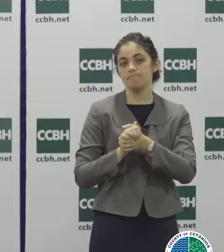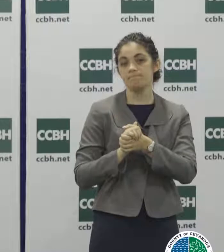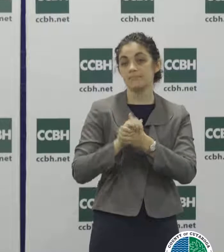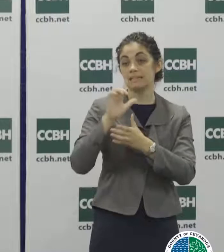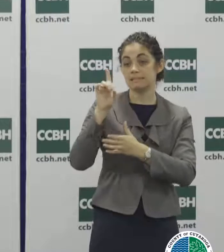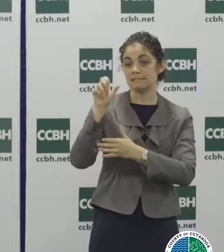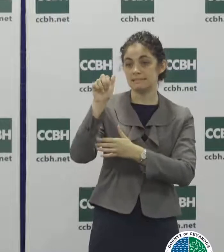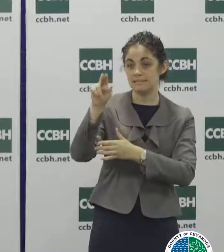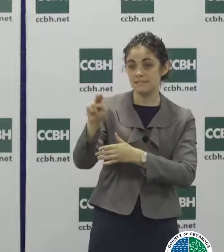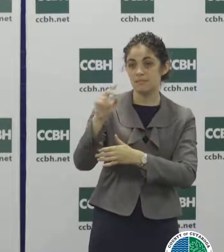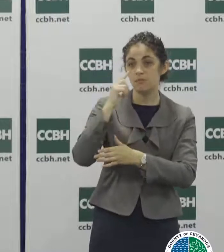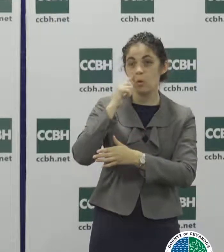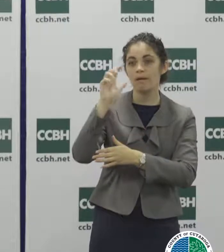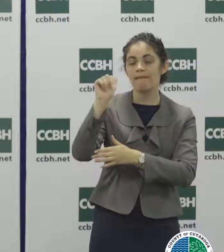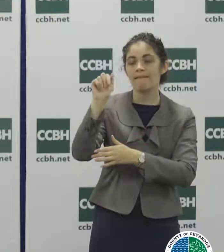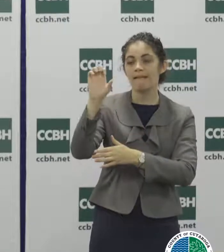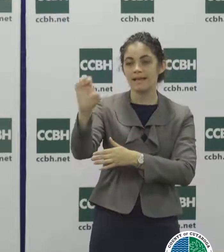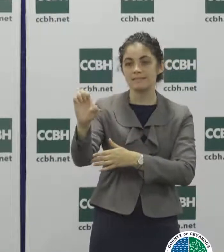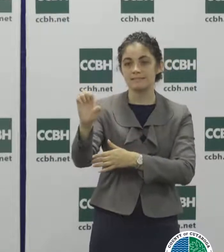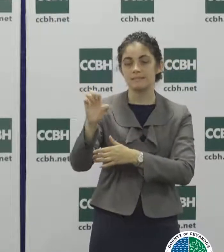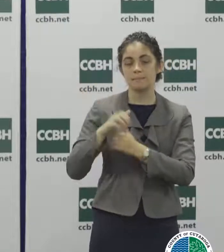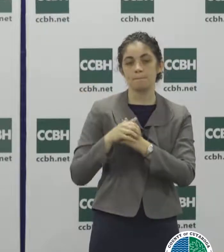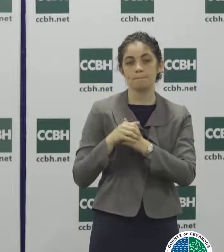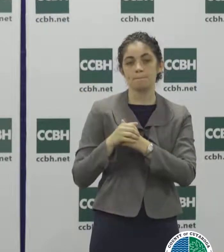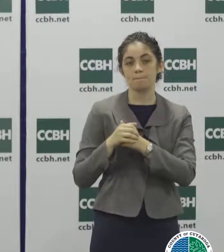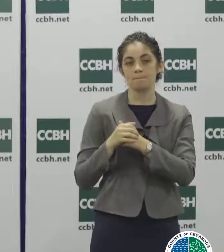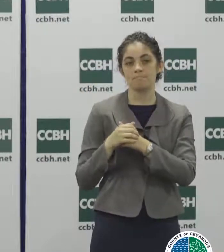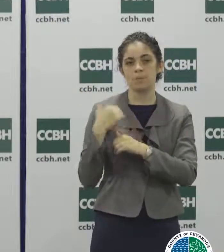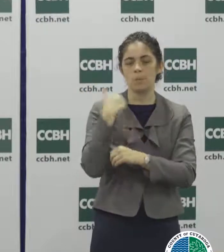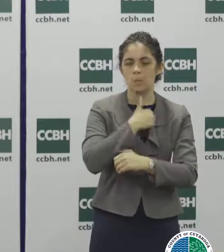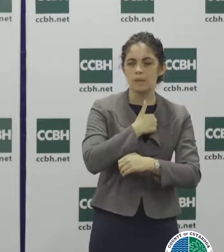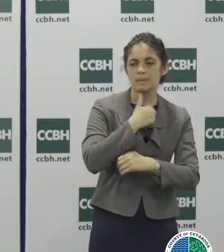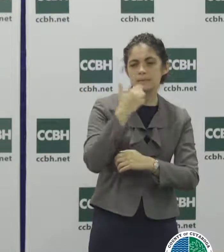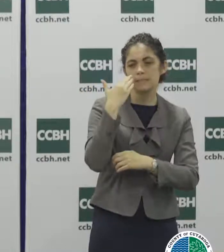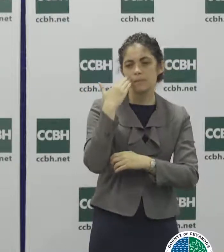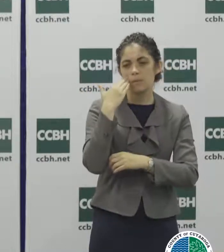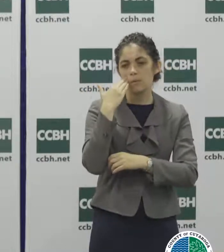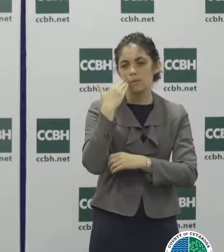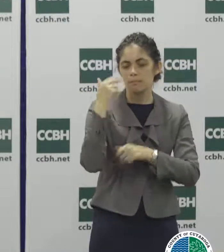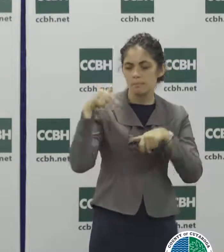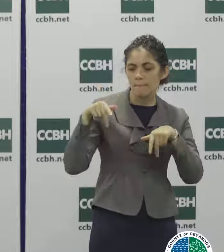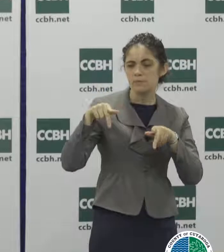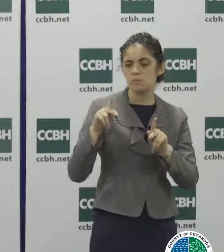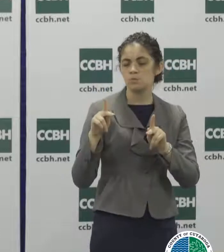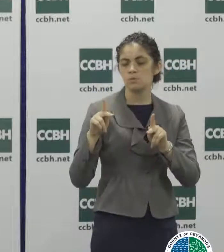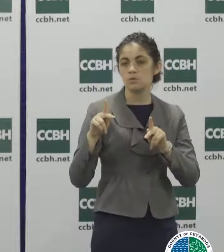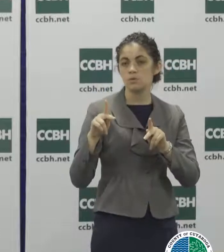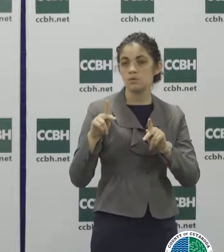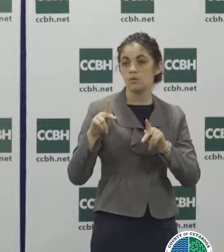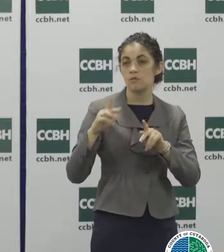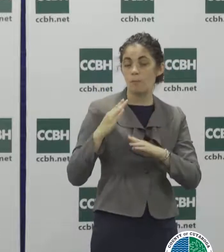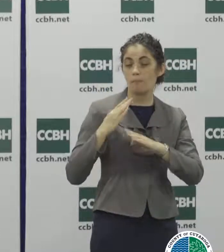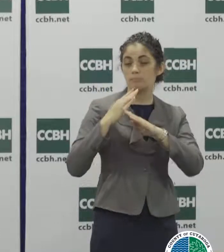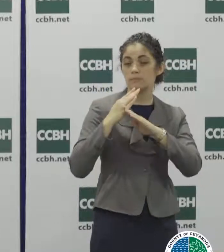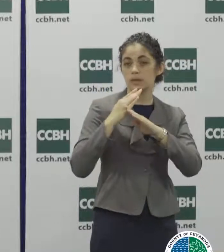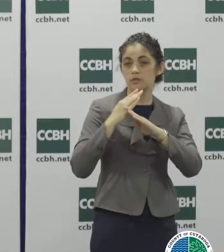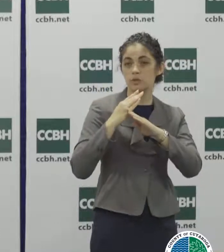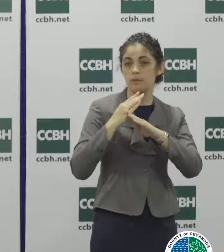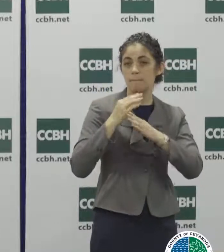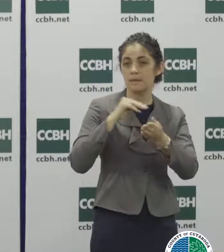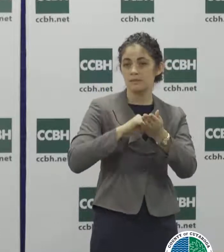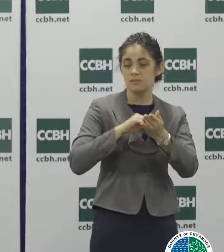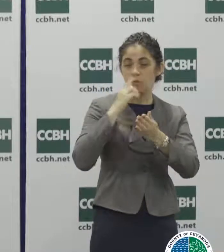dean at the Case School of Medicine, we talked about the opportunity through preventive medicine